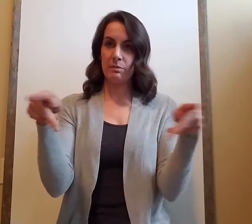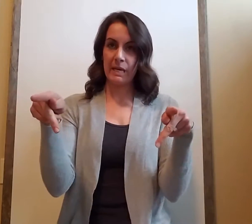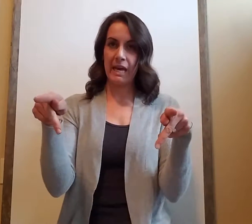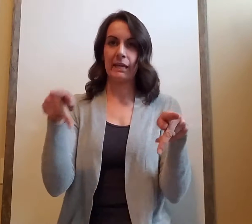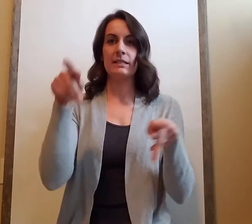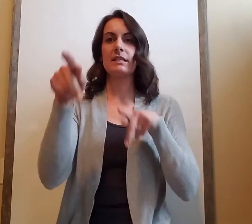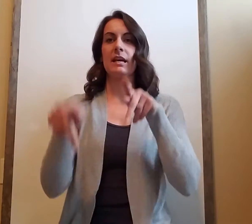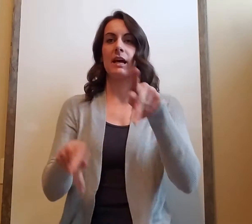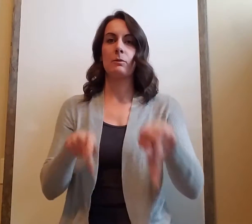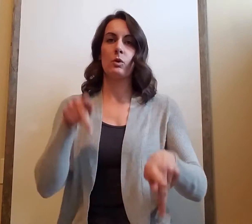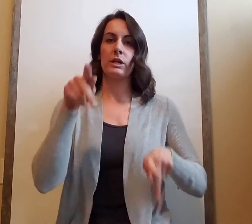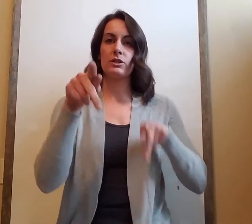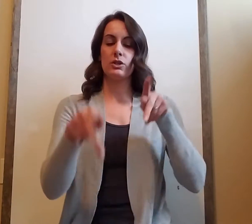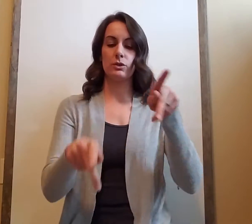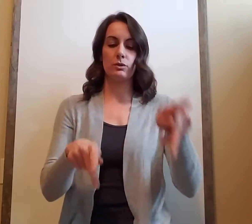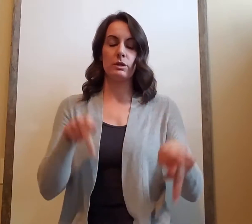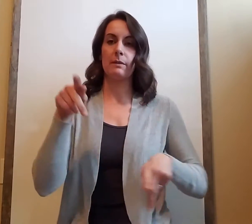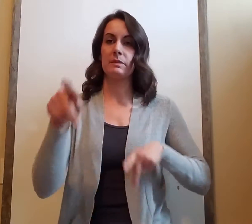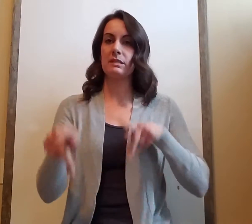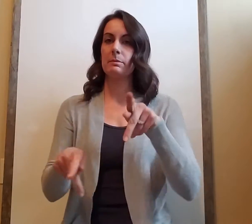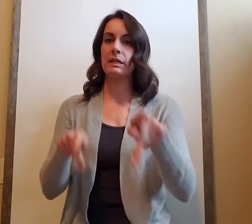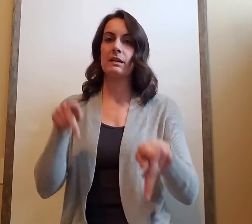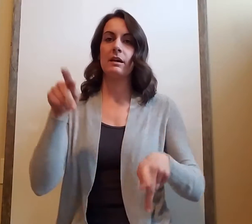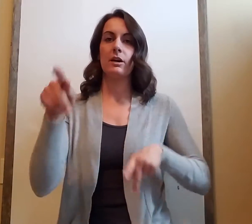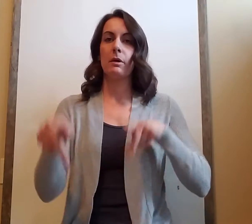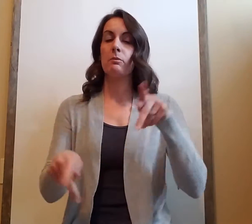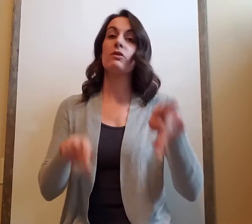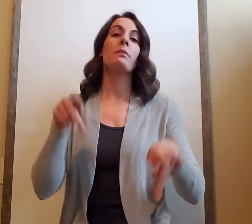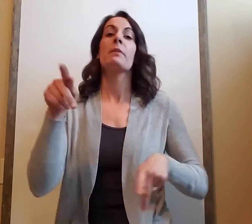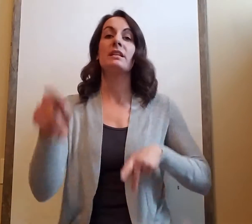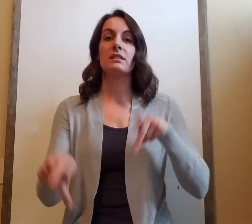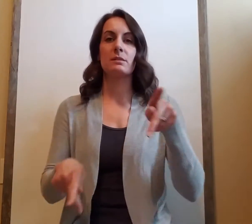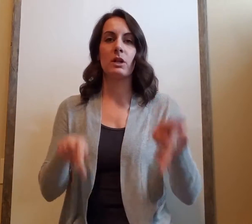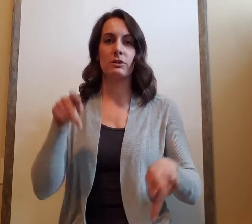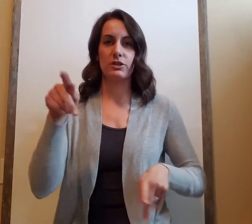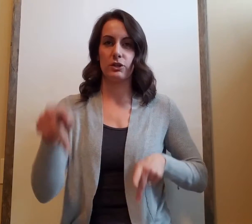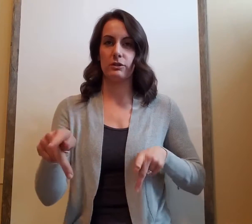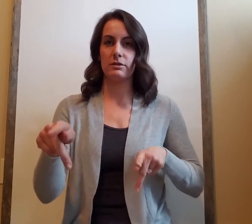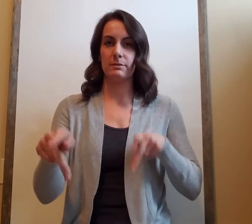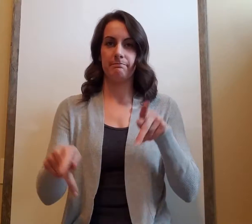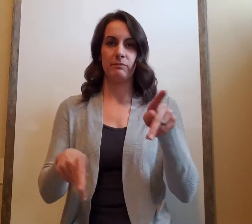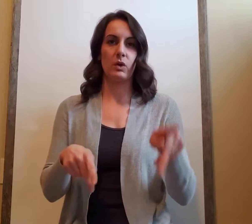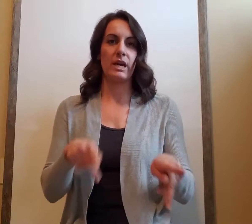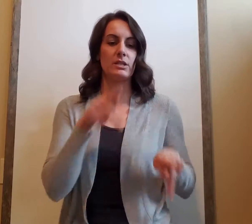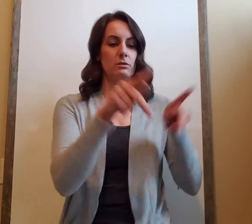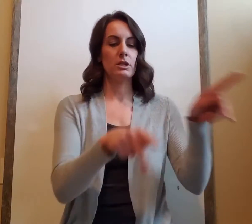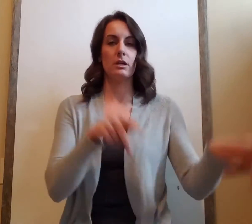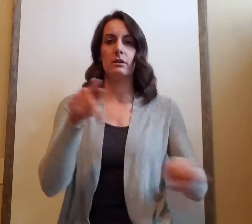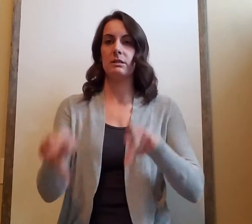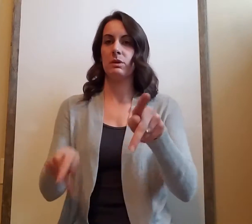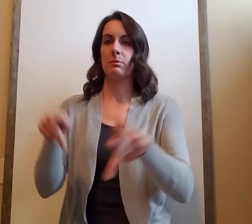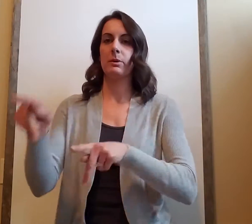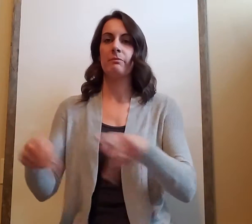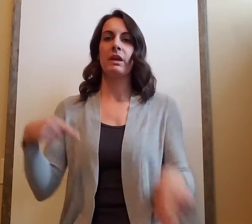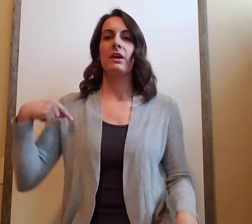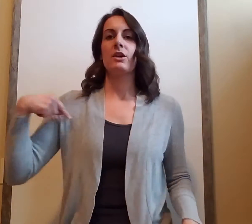P hands, and I'm going to simply move them in small little circles. Okay, so look at all these people.